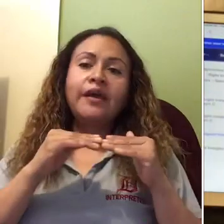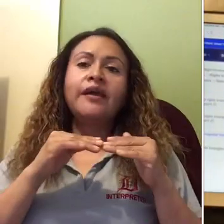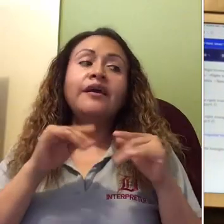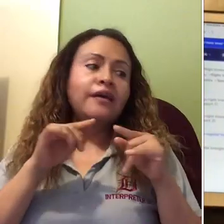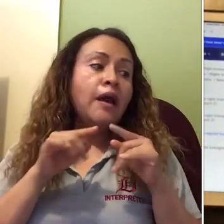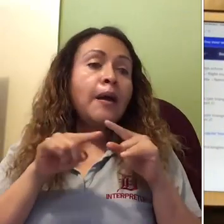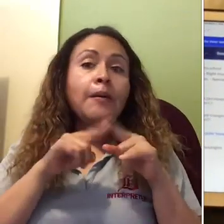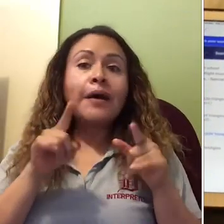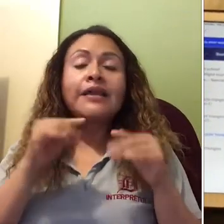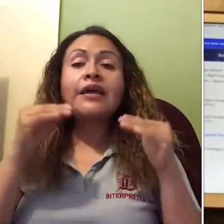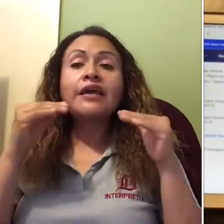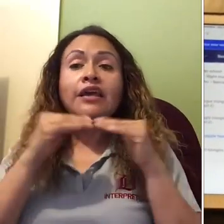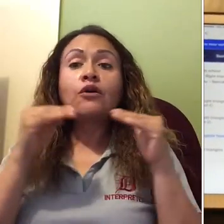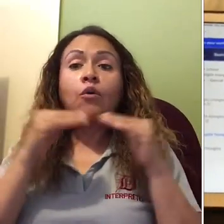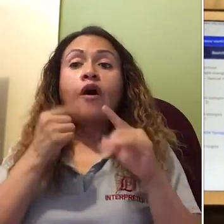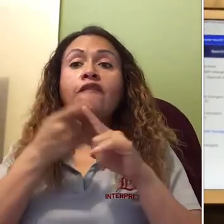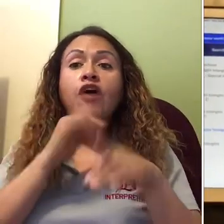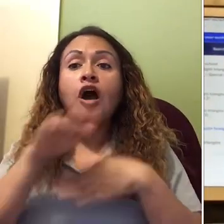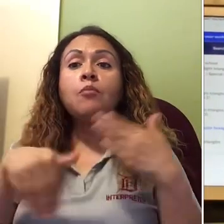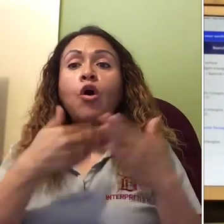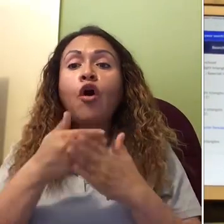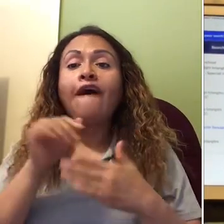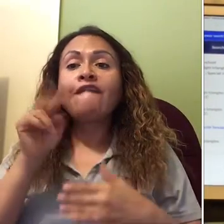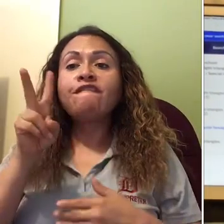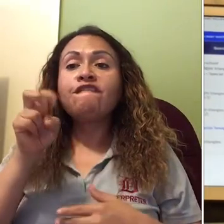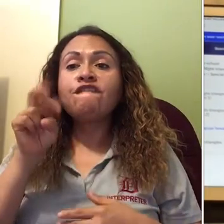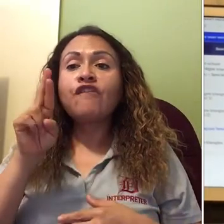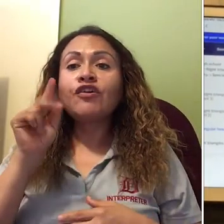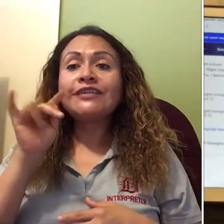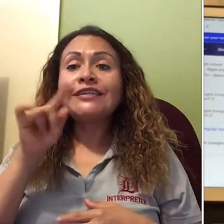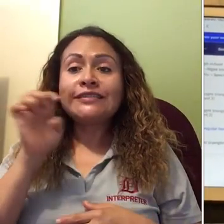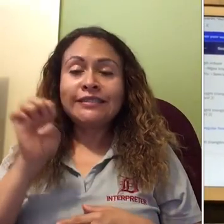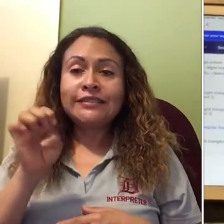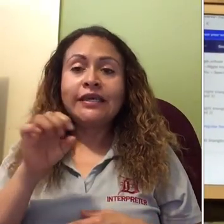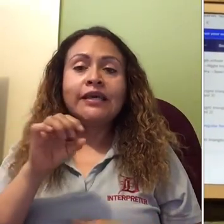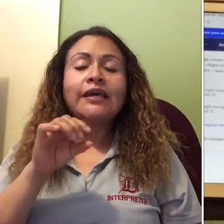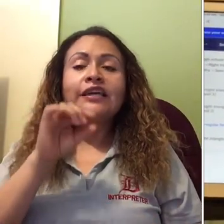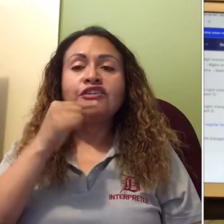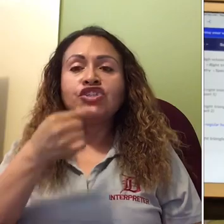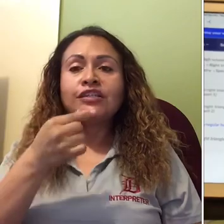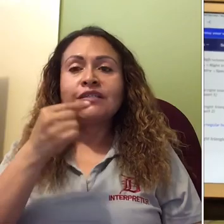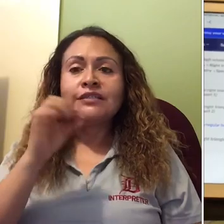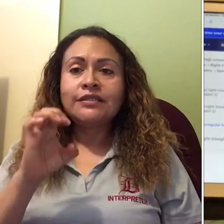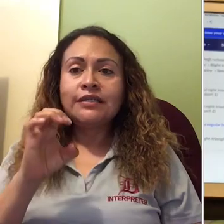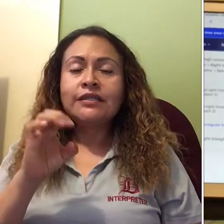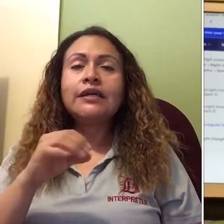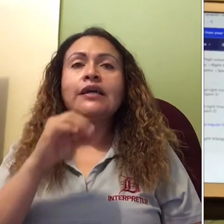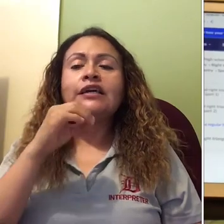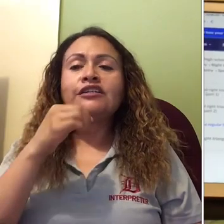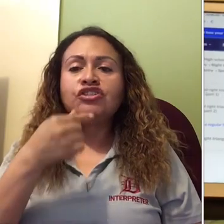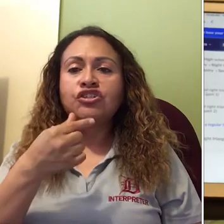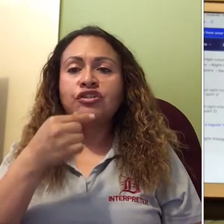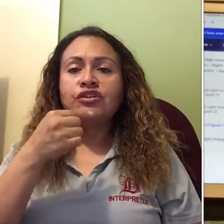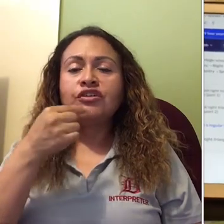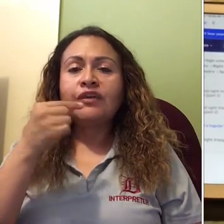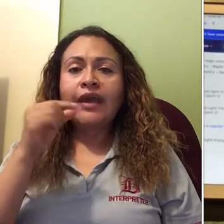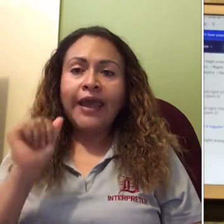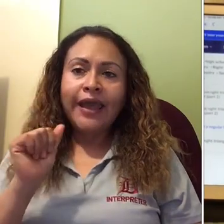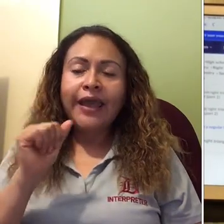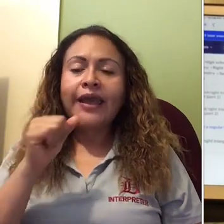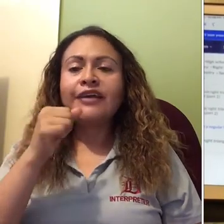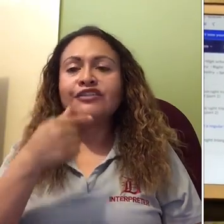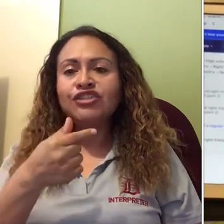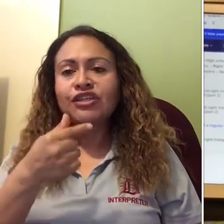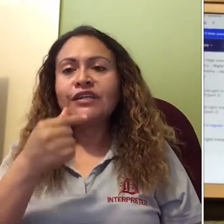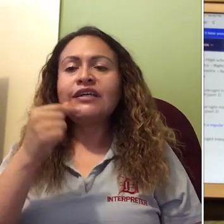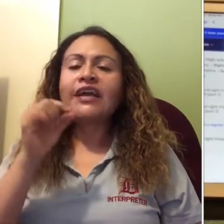but we could say it's equidistant from all of the vertices. So the GD is the same thing as GC, is the same thing as GB, which is the same thing as GA, which is the same